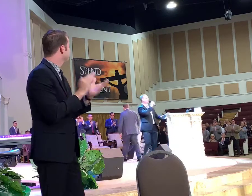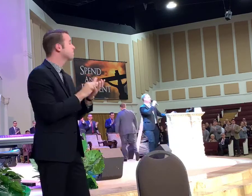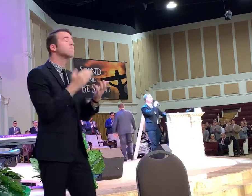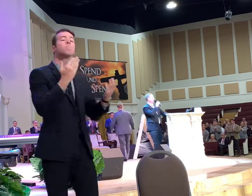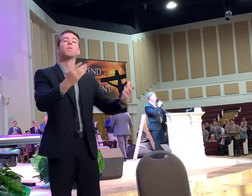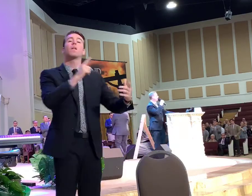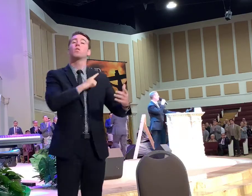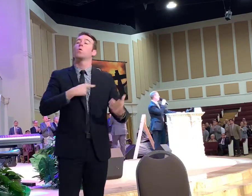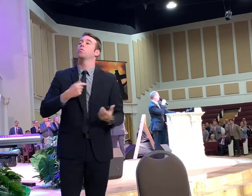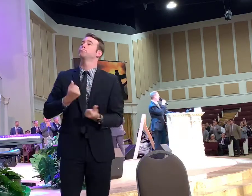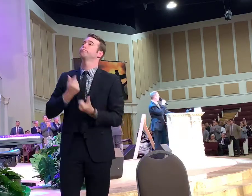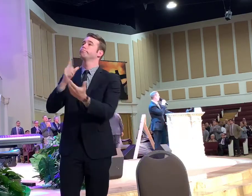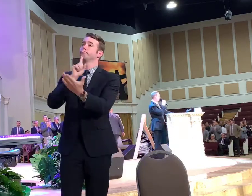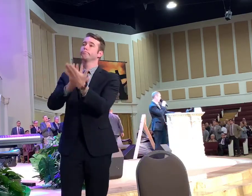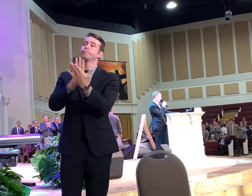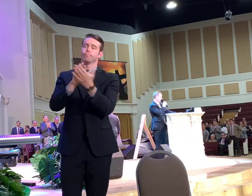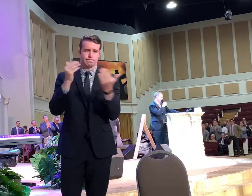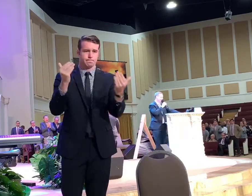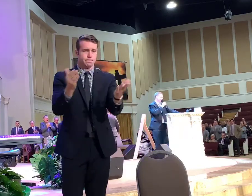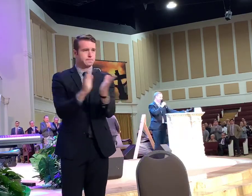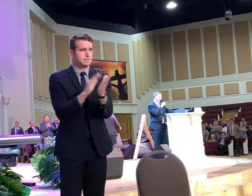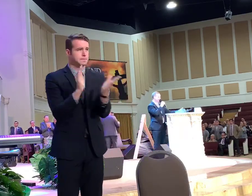Amen. Let's give the Lord a hand clap of praise.